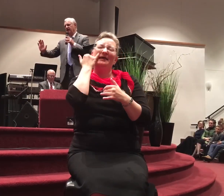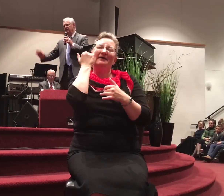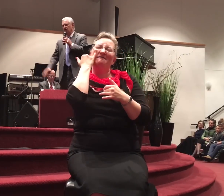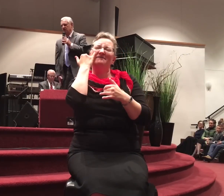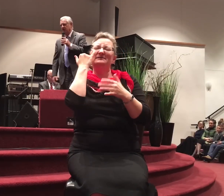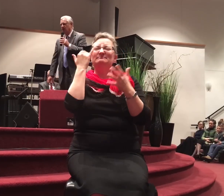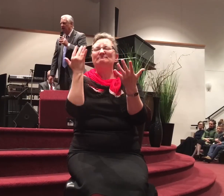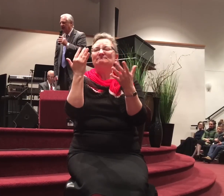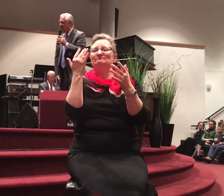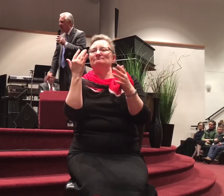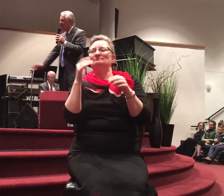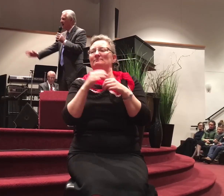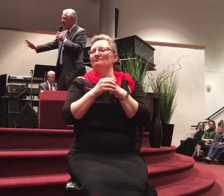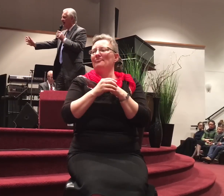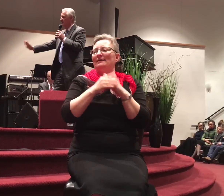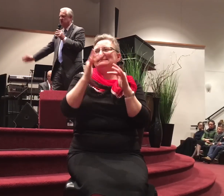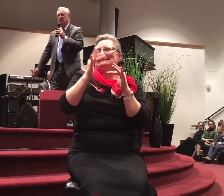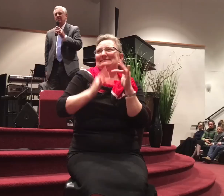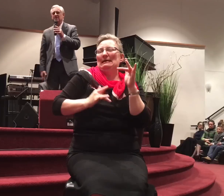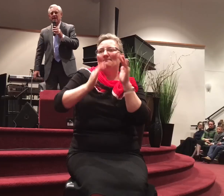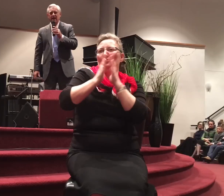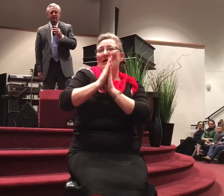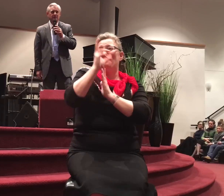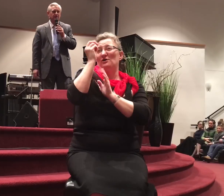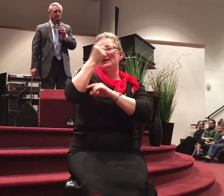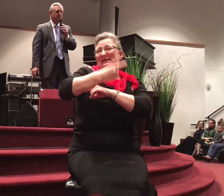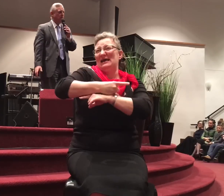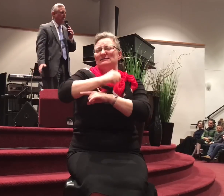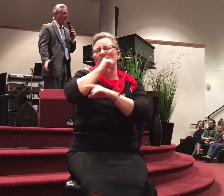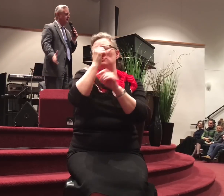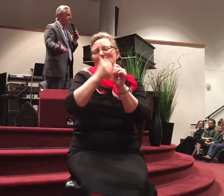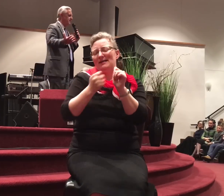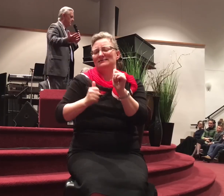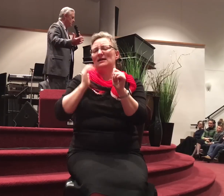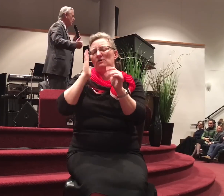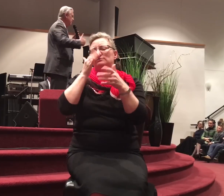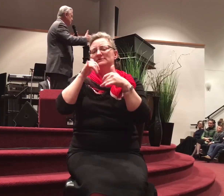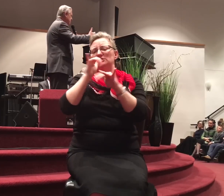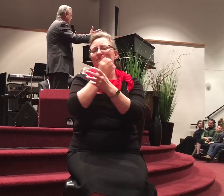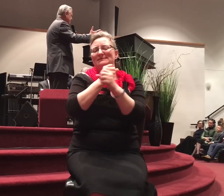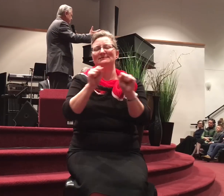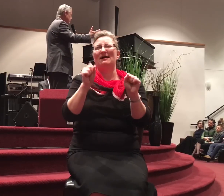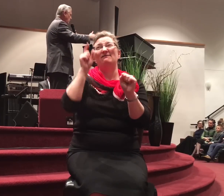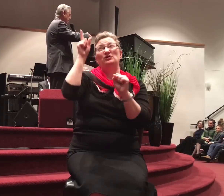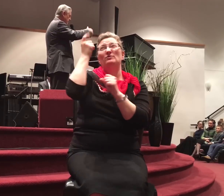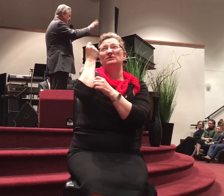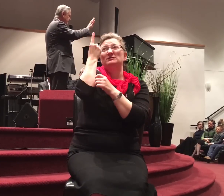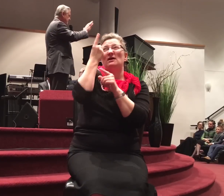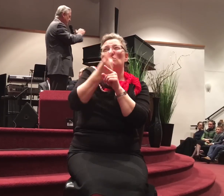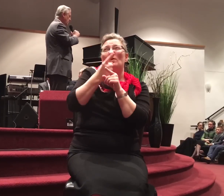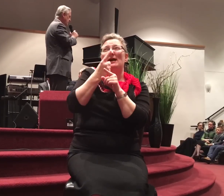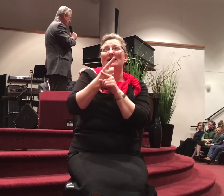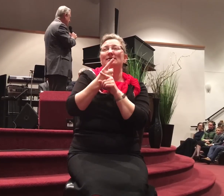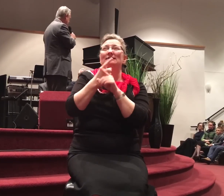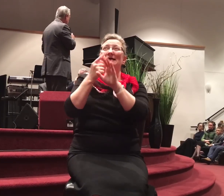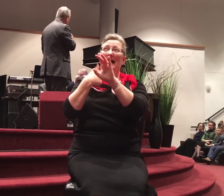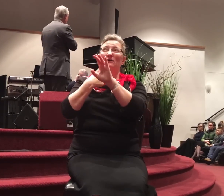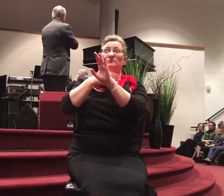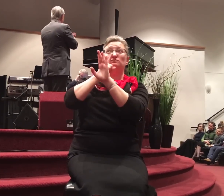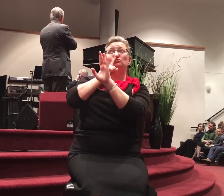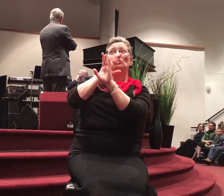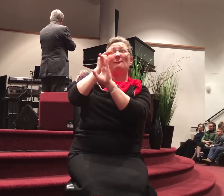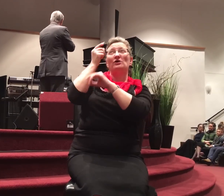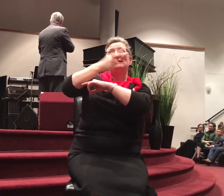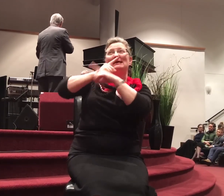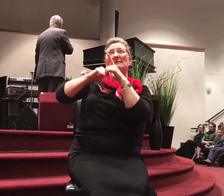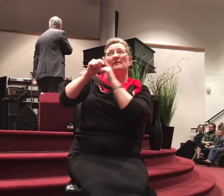know, if I skip church for 30 days, I'll still be saved. So you'll understand. You won't hear from me for 30 days, but I'll